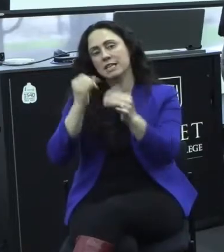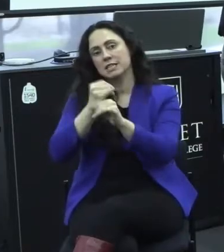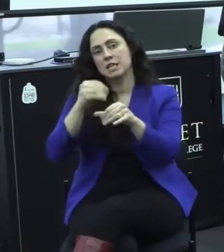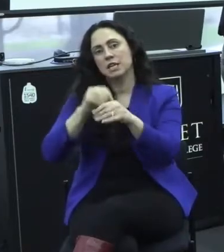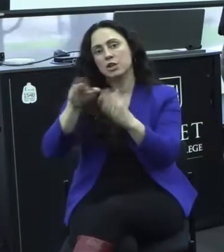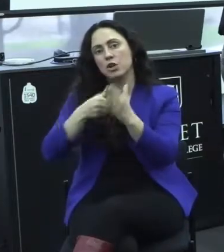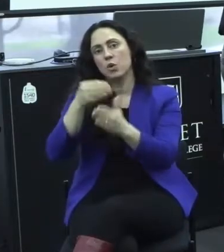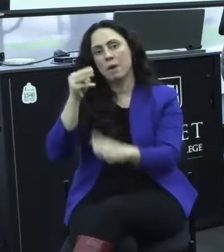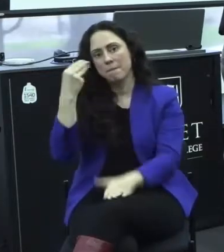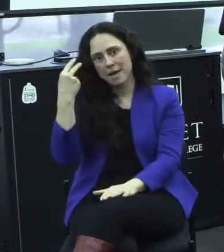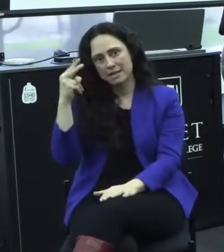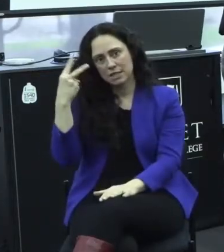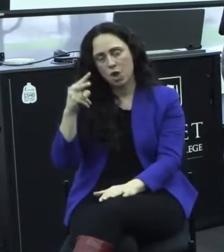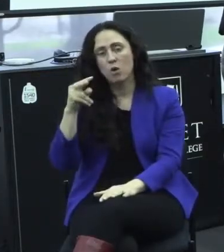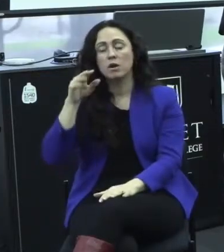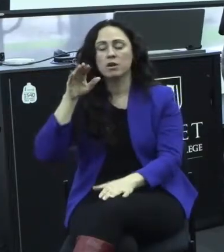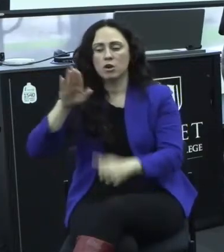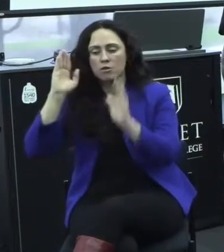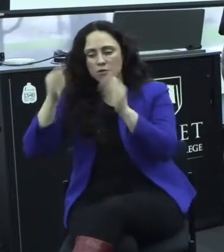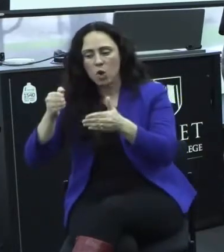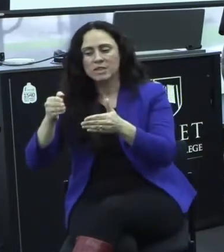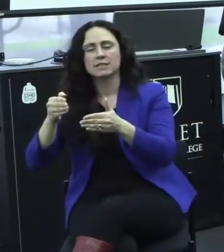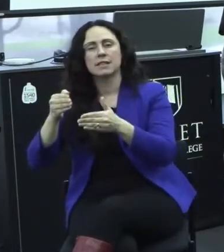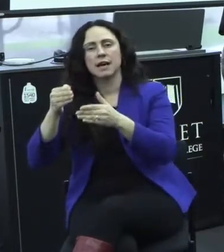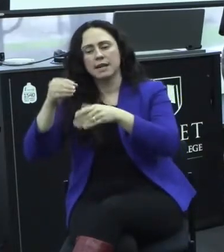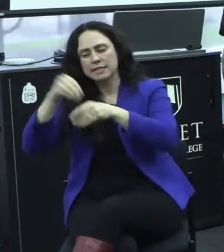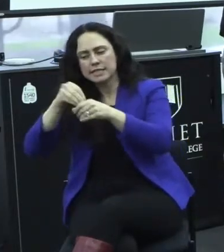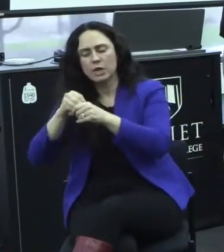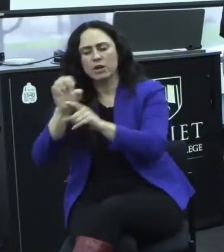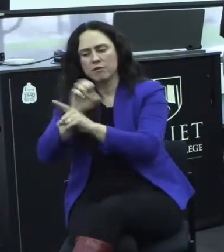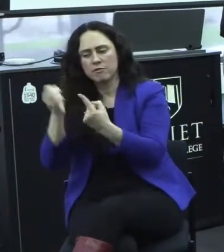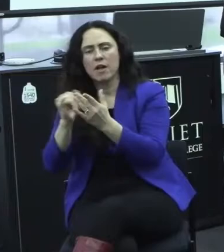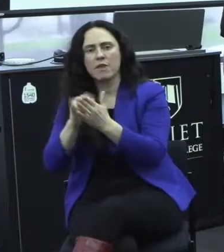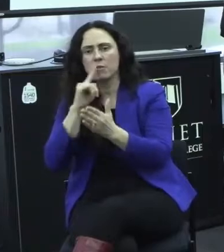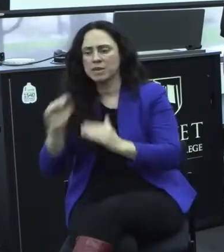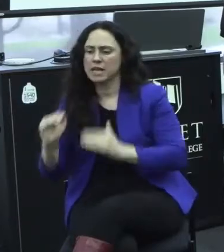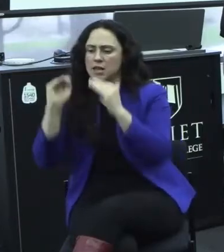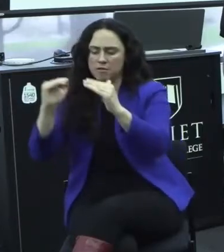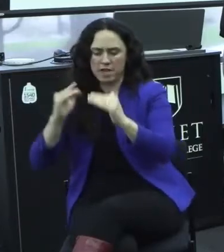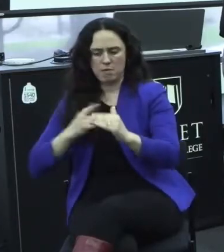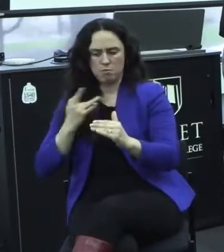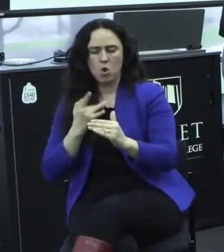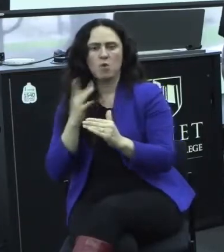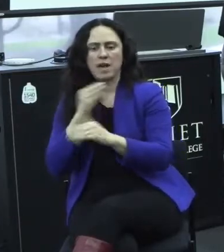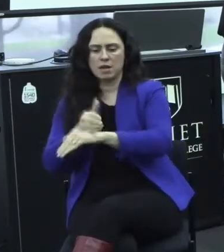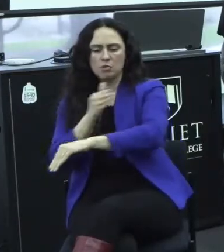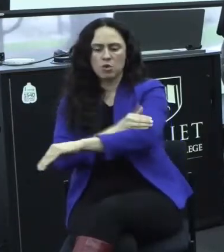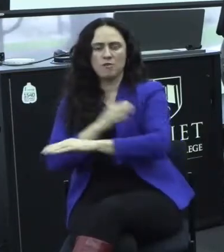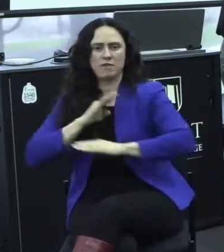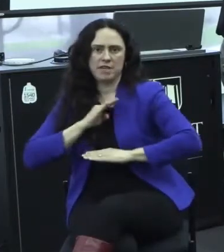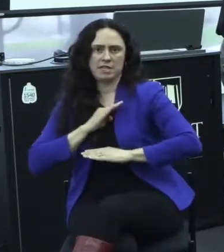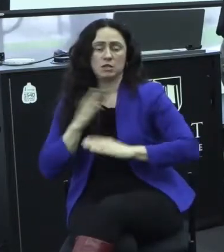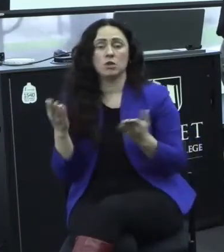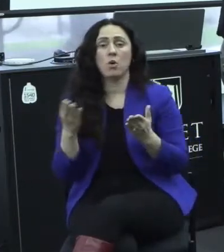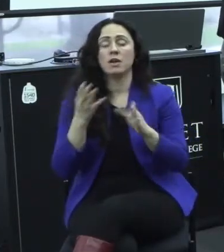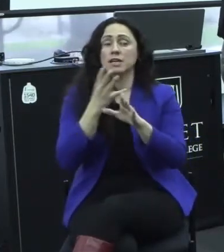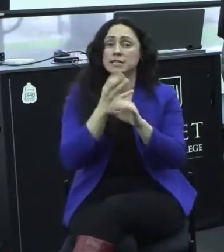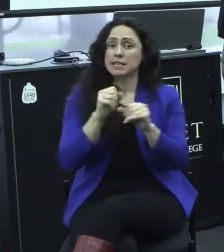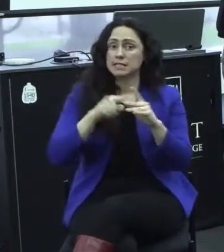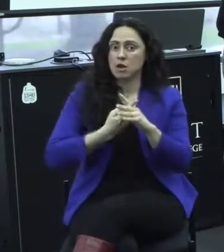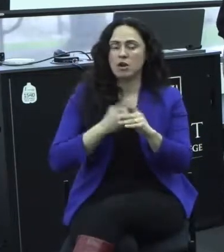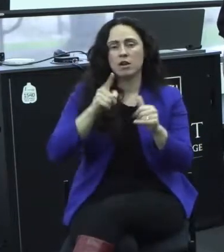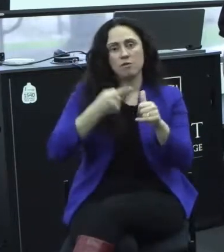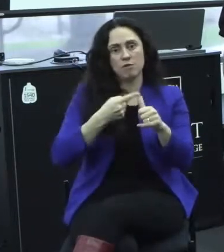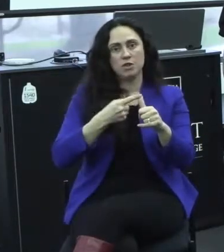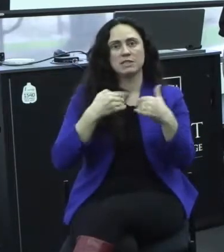designing visually engaging interior environments that elevate mood and improve efficiency. So to get us started, first up on the floor,